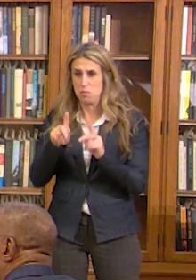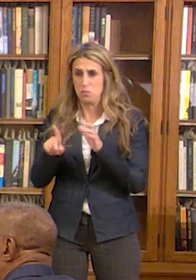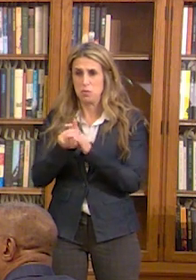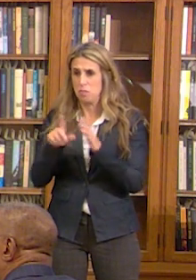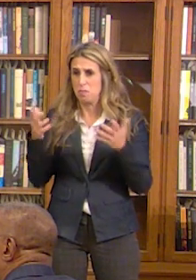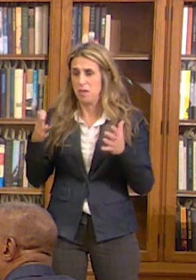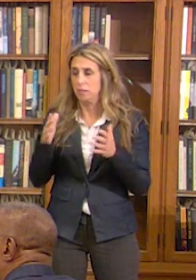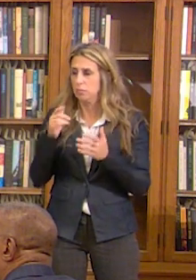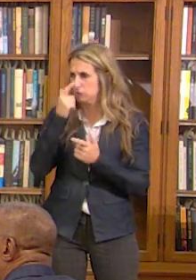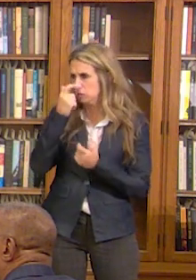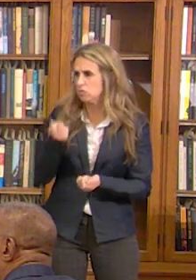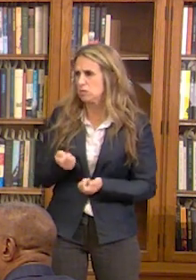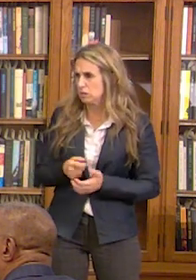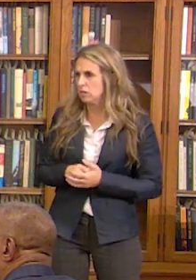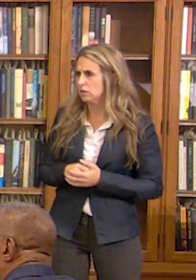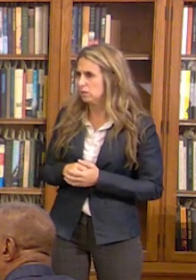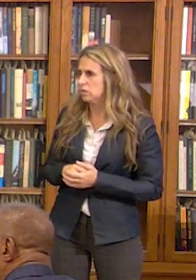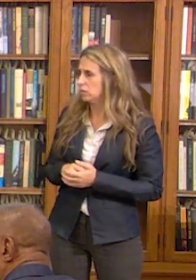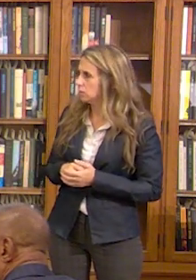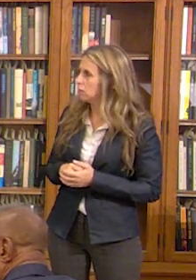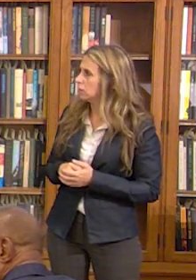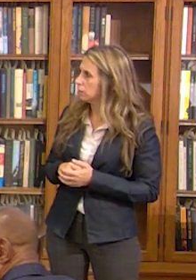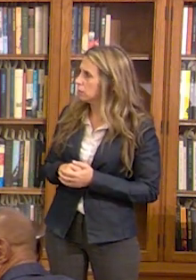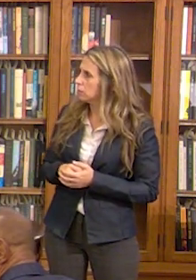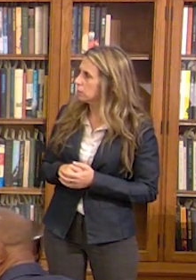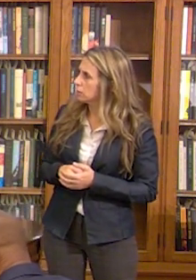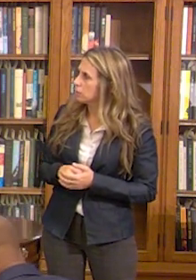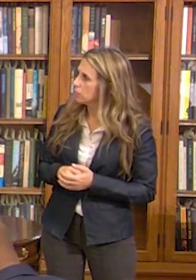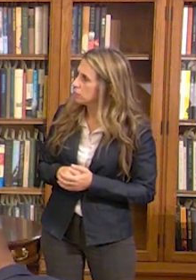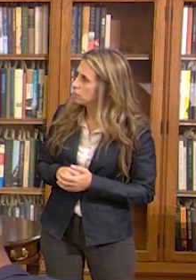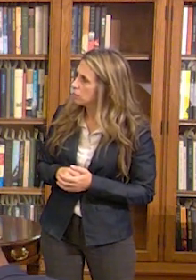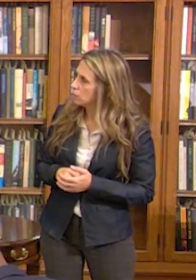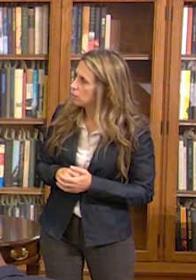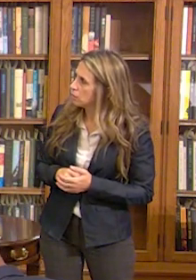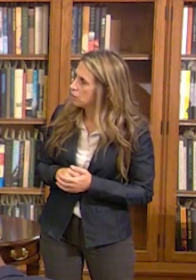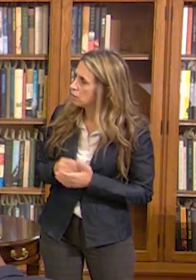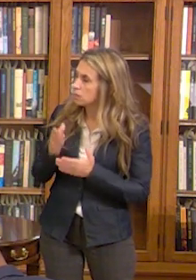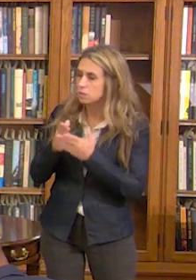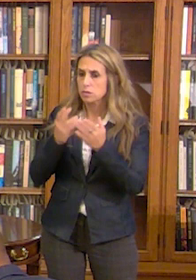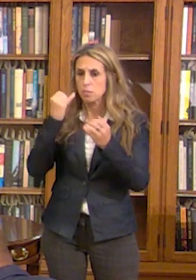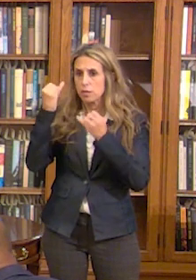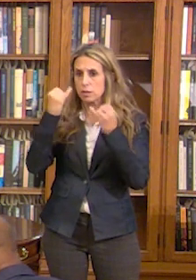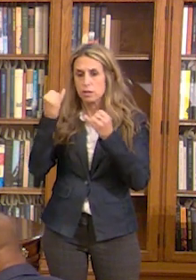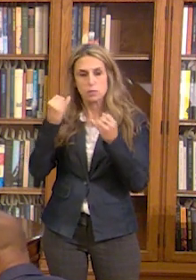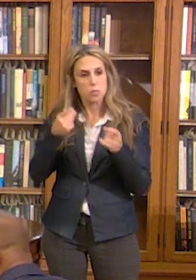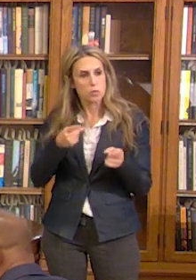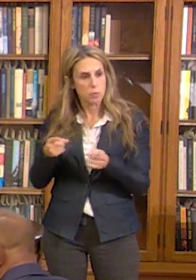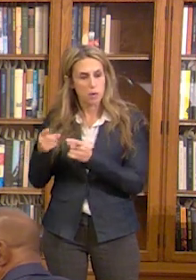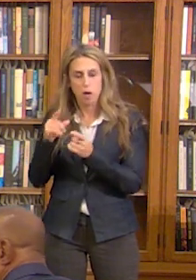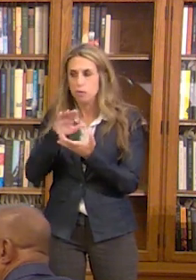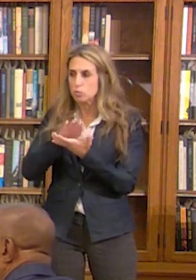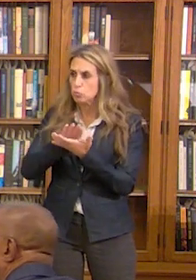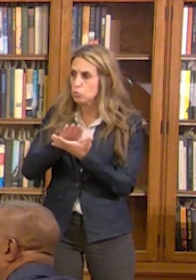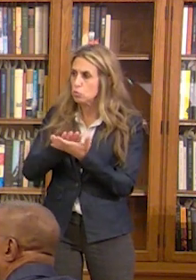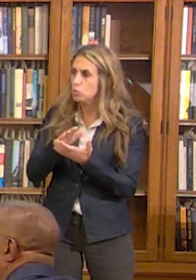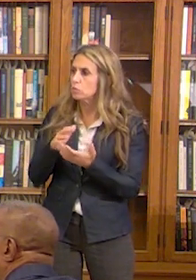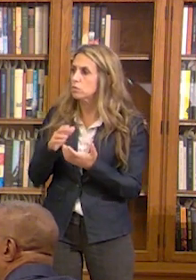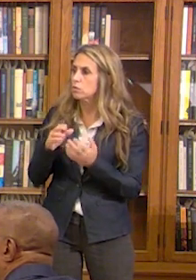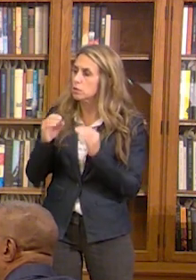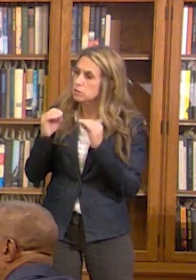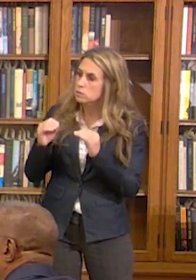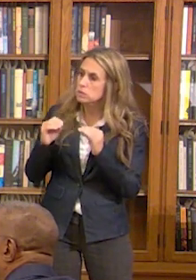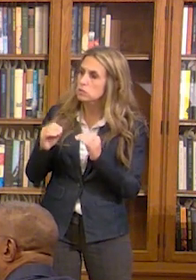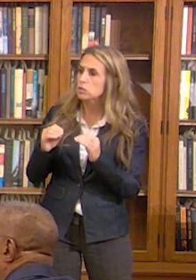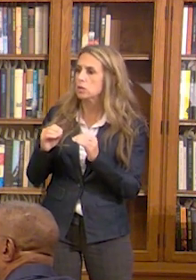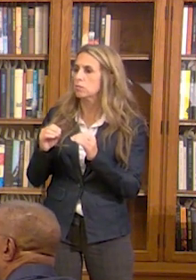that is interesting um very small conference some of the ideas about what was going on in school schools and what we were teaching